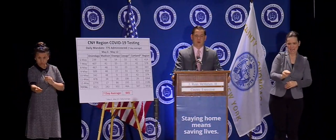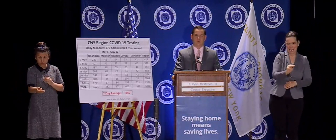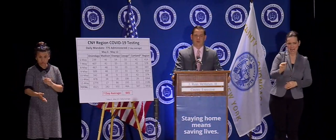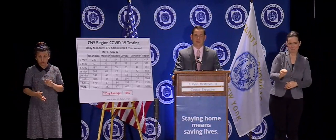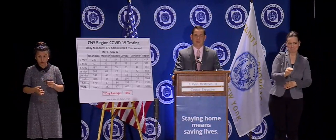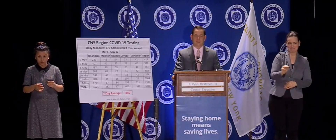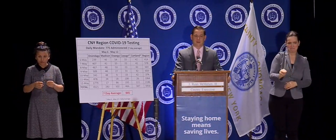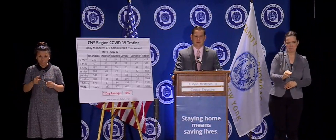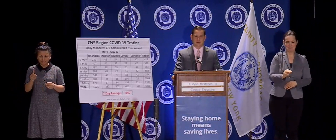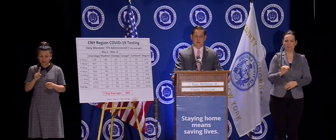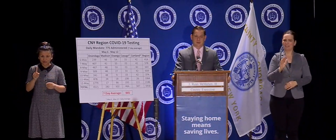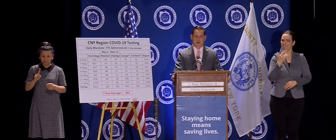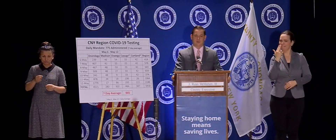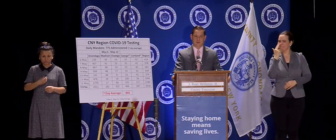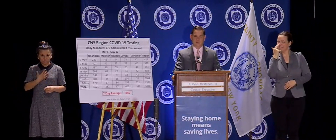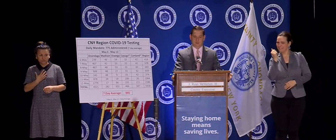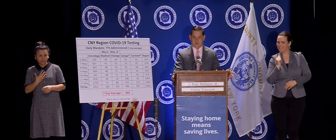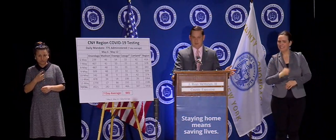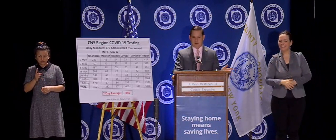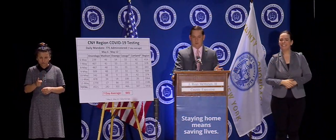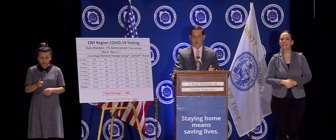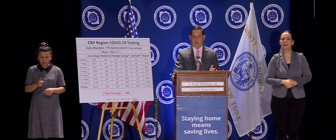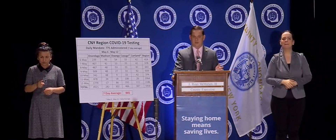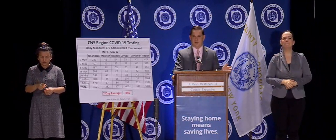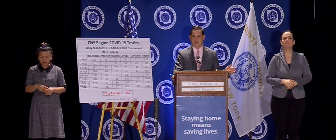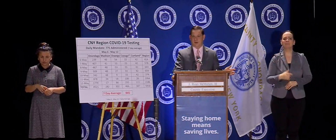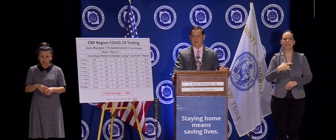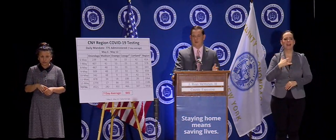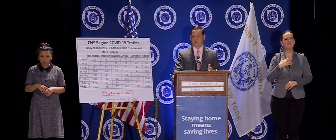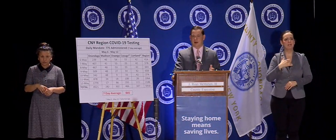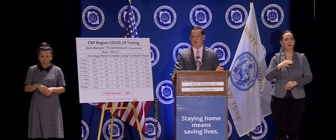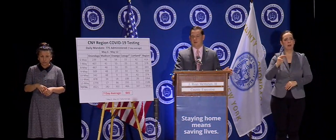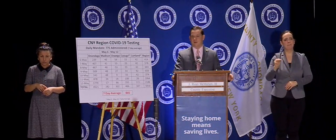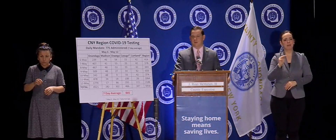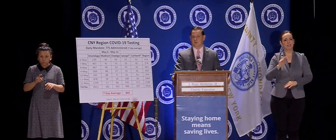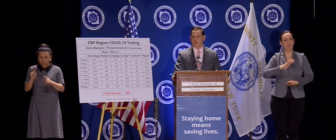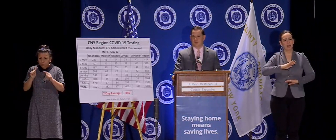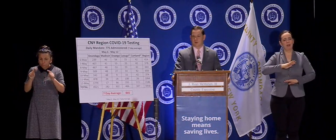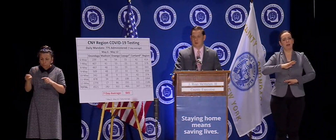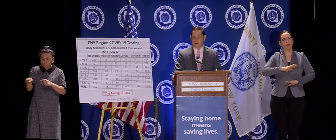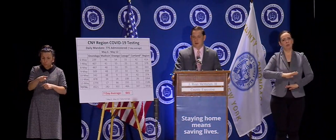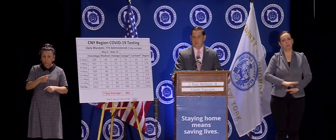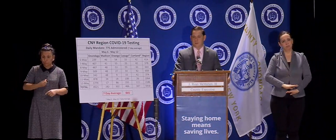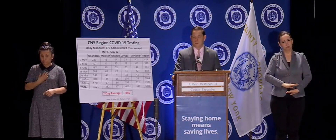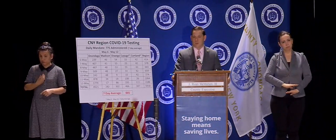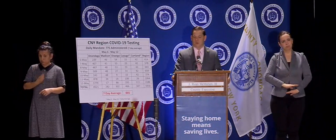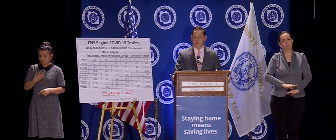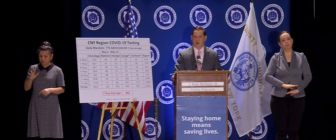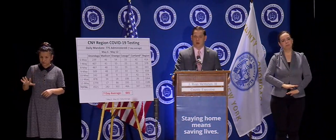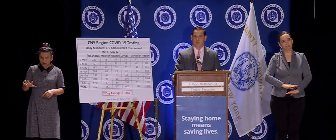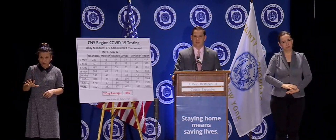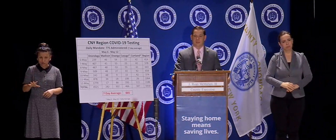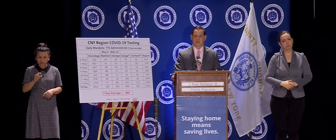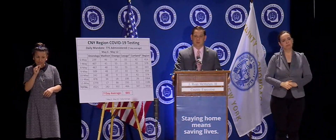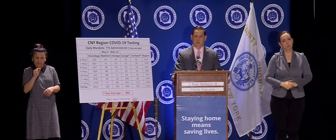will be a hopeful day, kind of a relief, I think, for a lot of us who've worked very hard to get the community